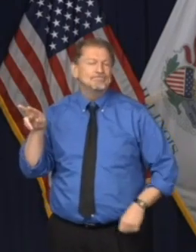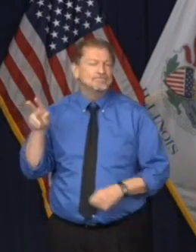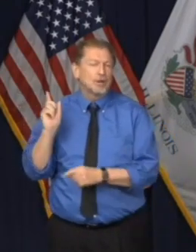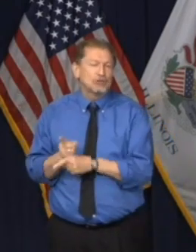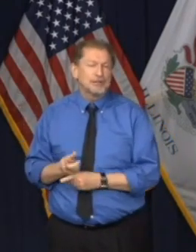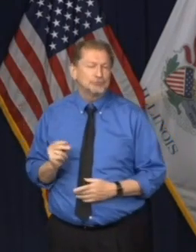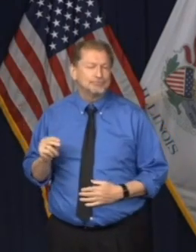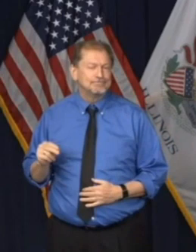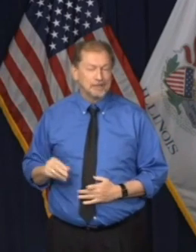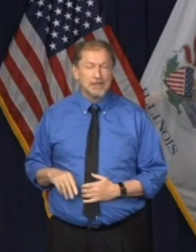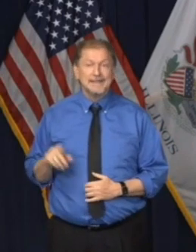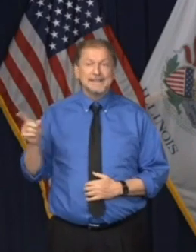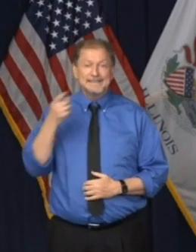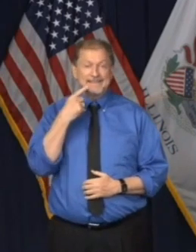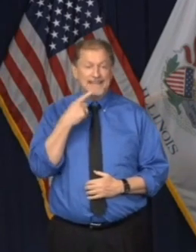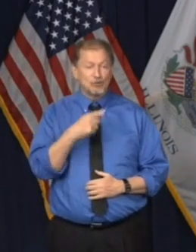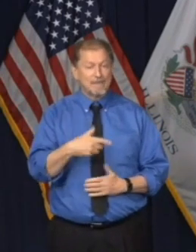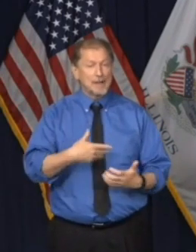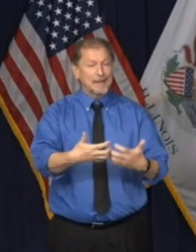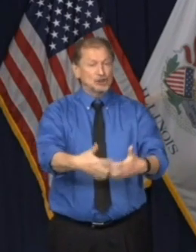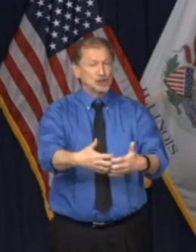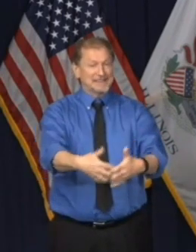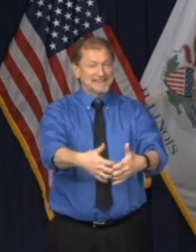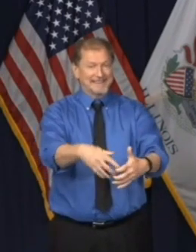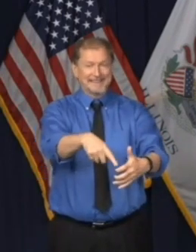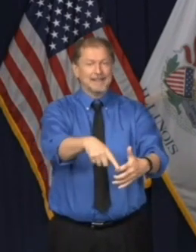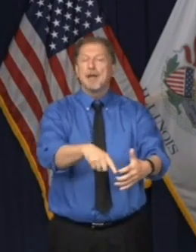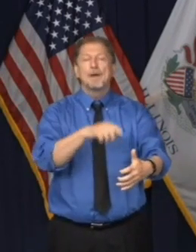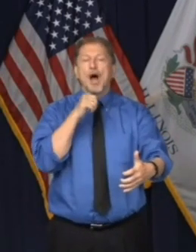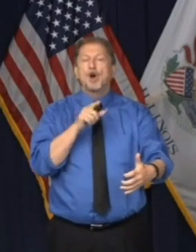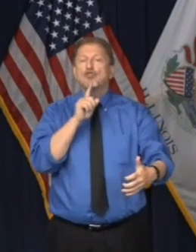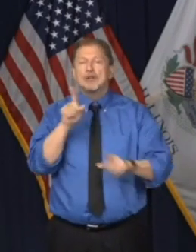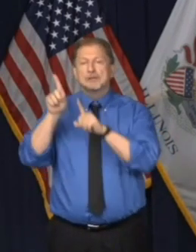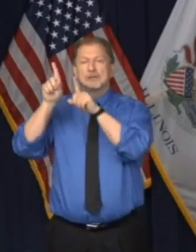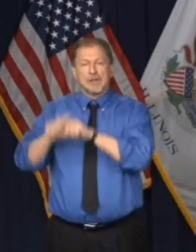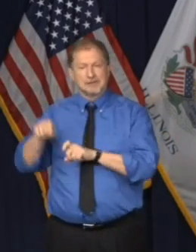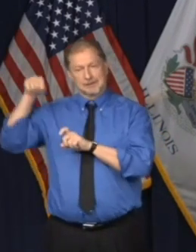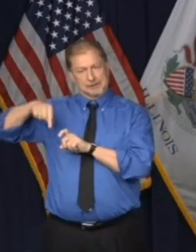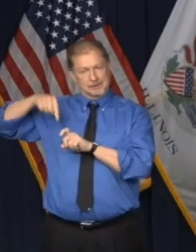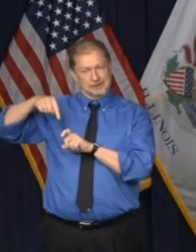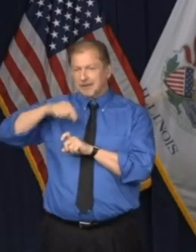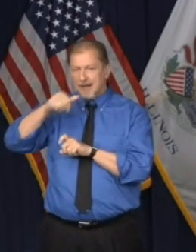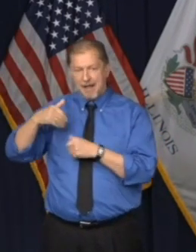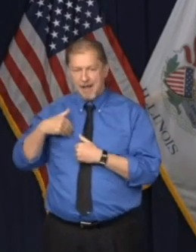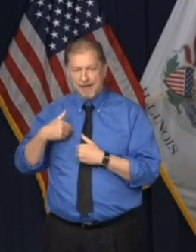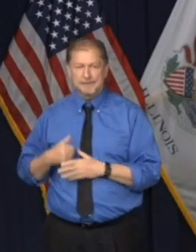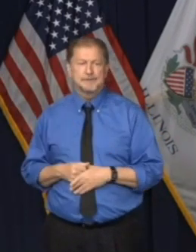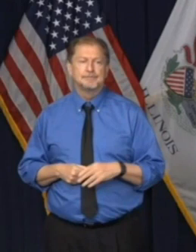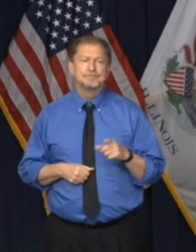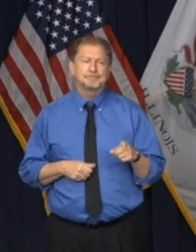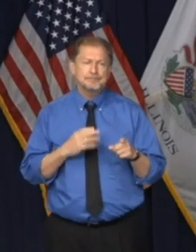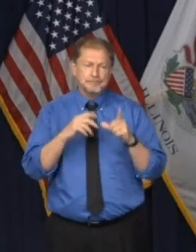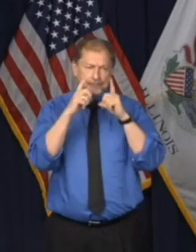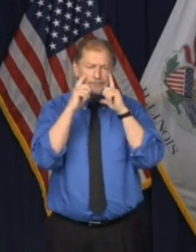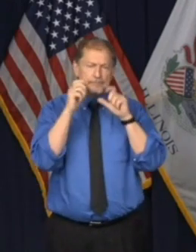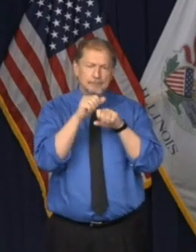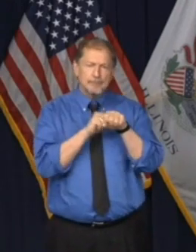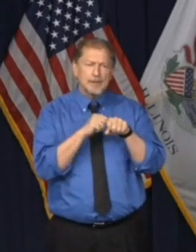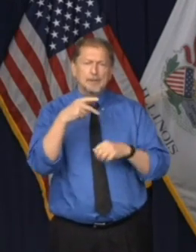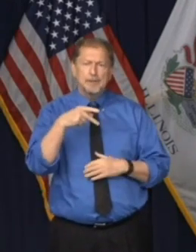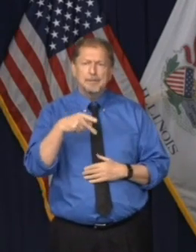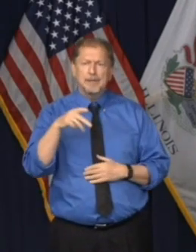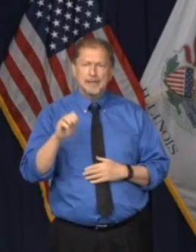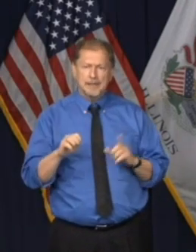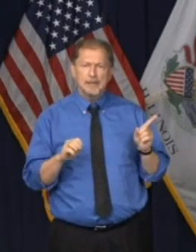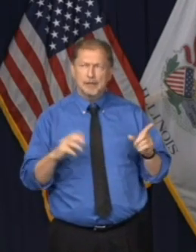there's a far cry from testing capacity to actually getting testing results. PPE, there was a shipment that did